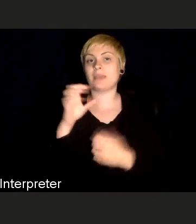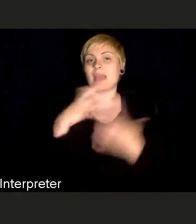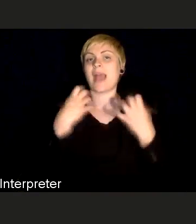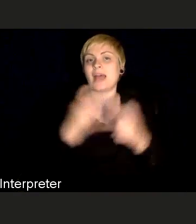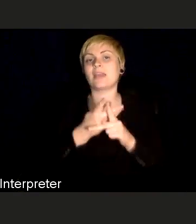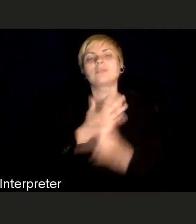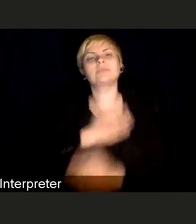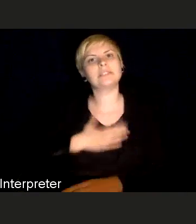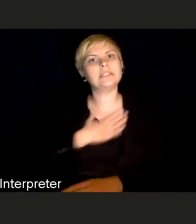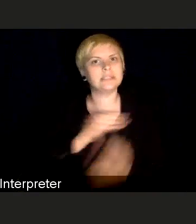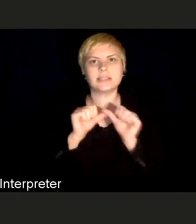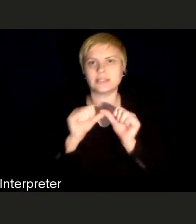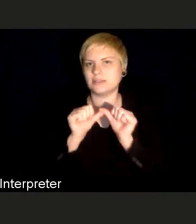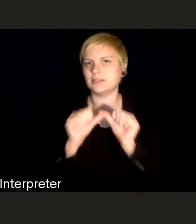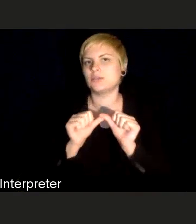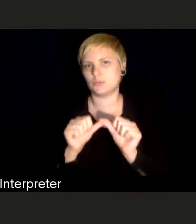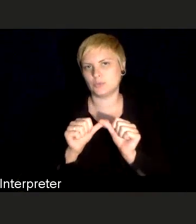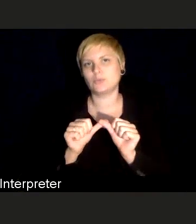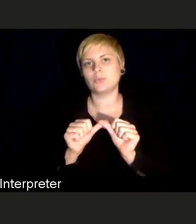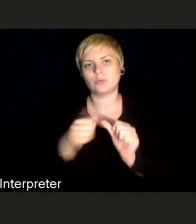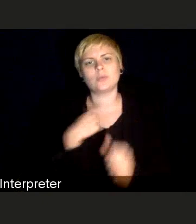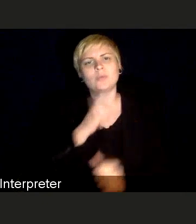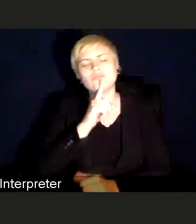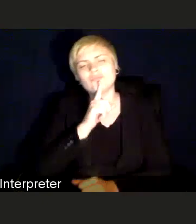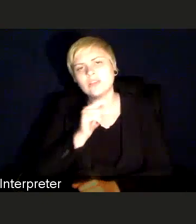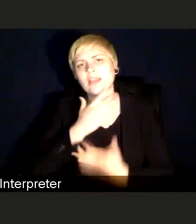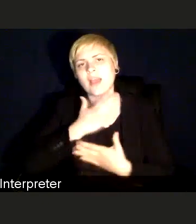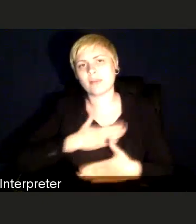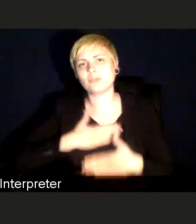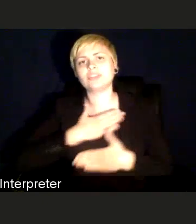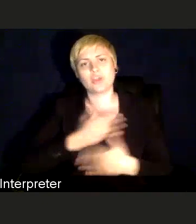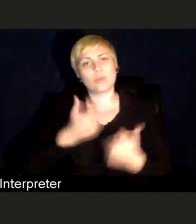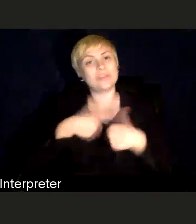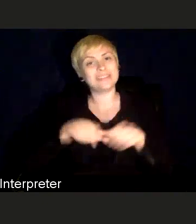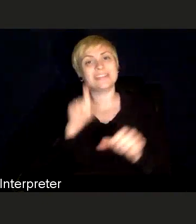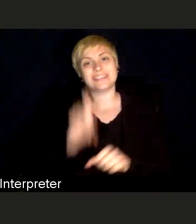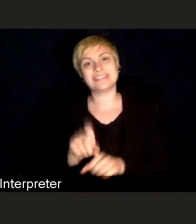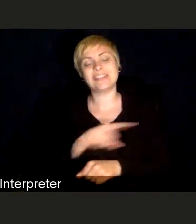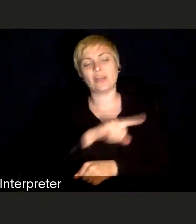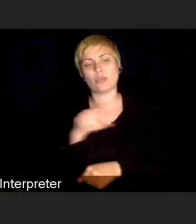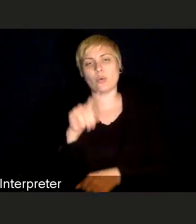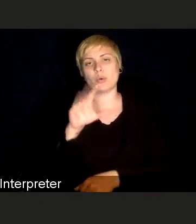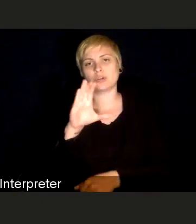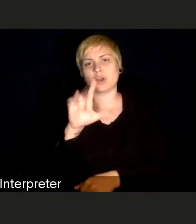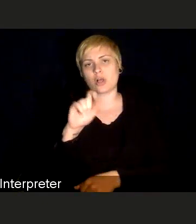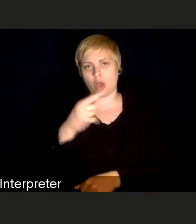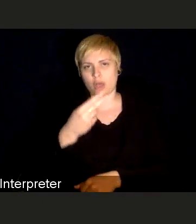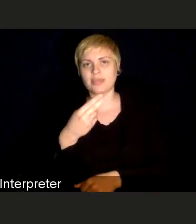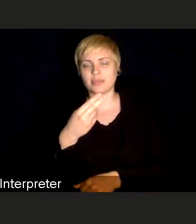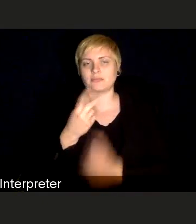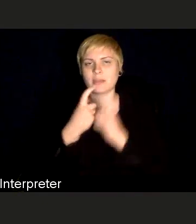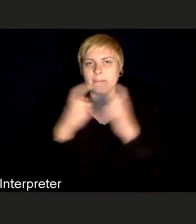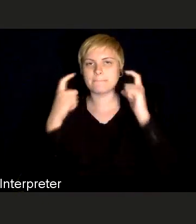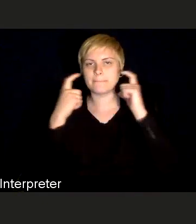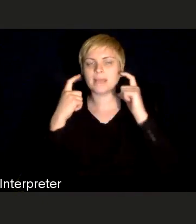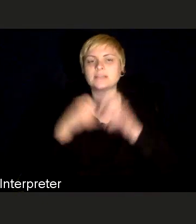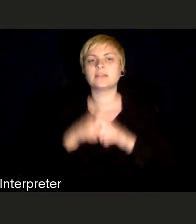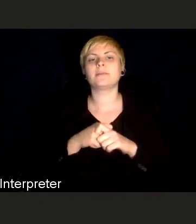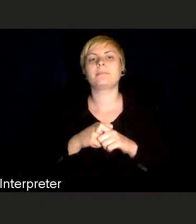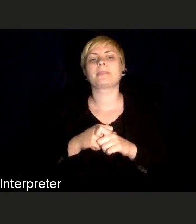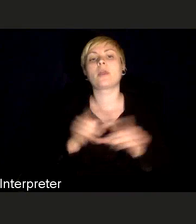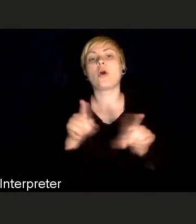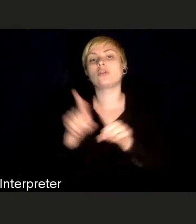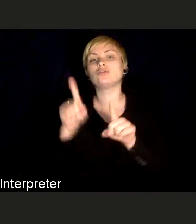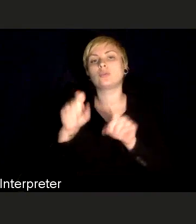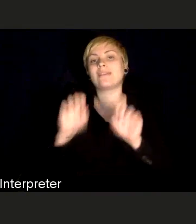do so. We really do appreciate it, and we still need those cloth masks. So also you can find instructions on how to make